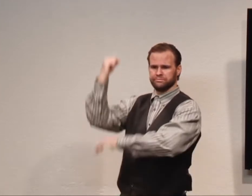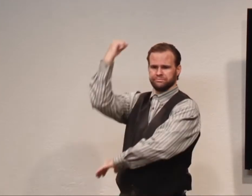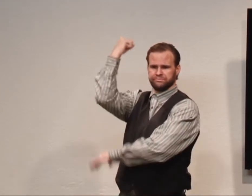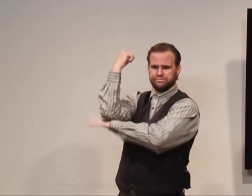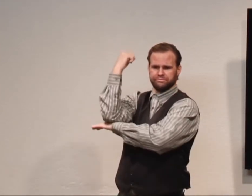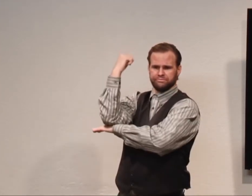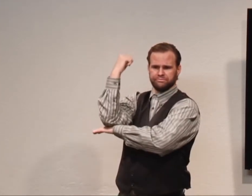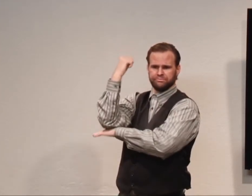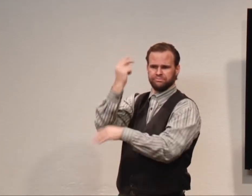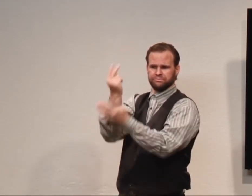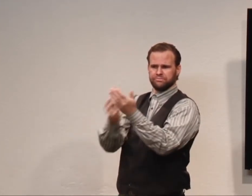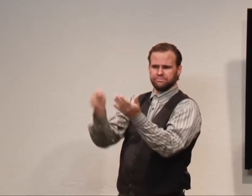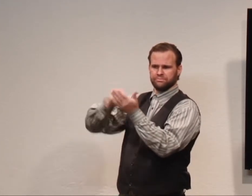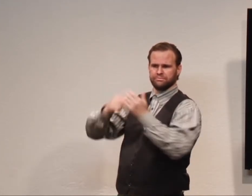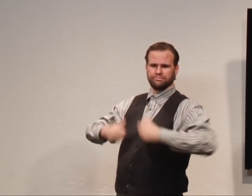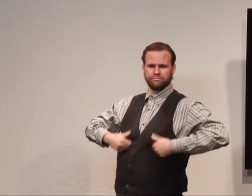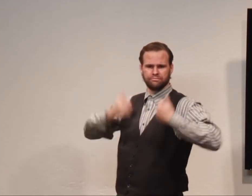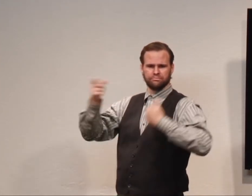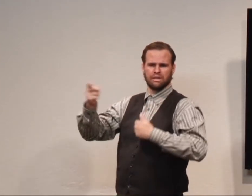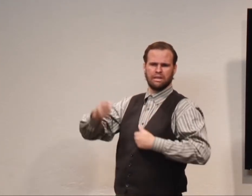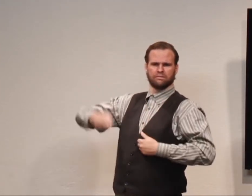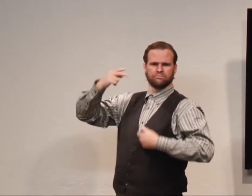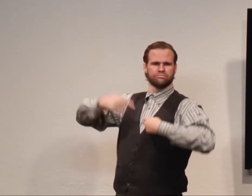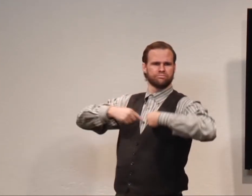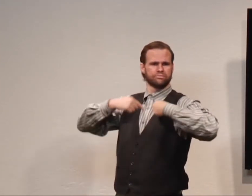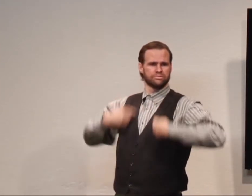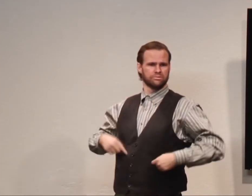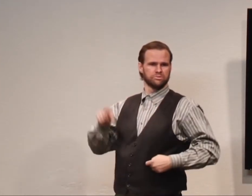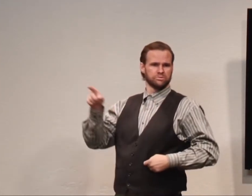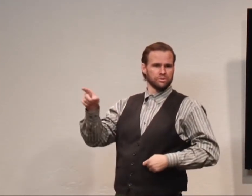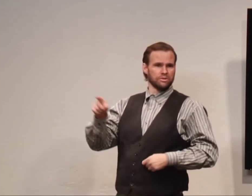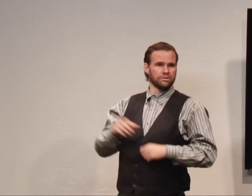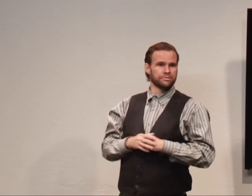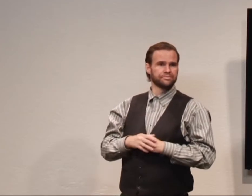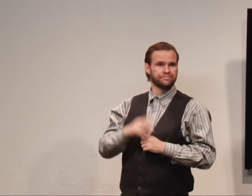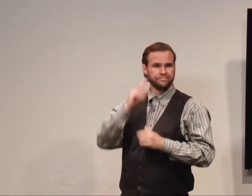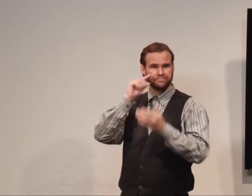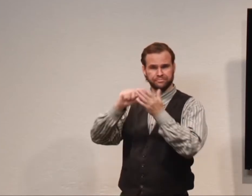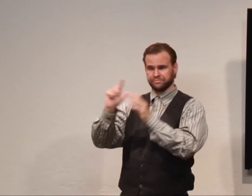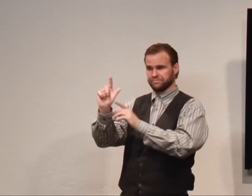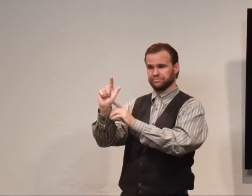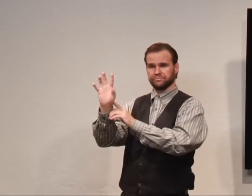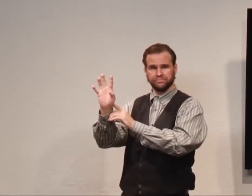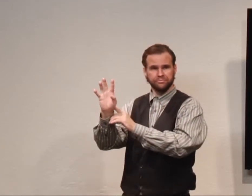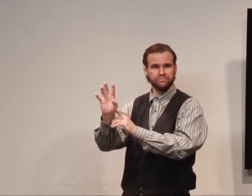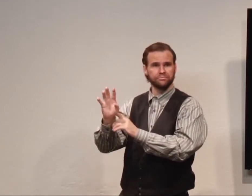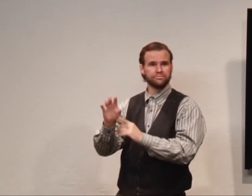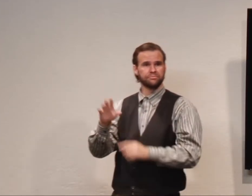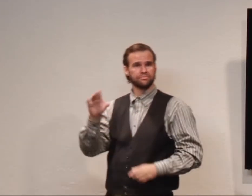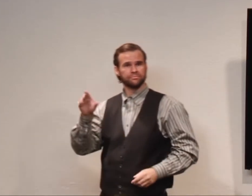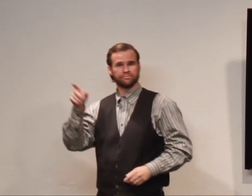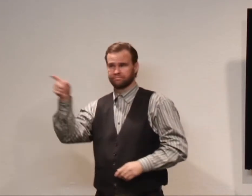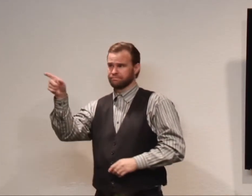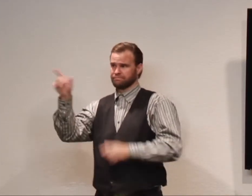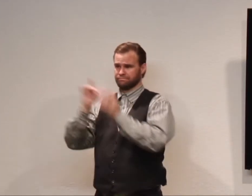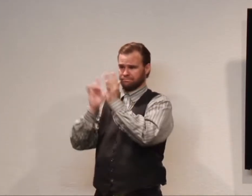lives forever, he has an unchangeable priesthood. He rose again from the dead, so his priesthood